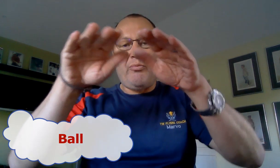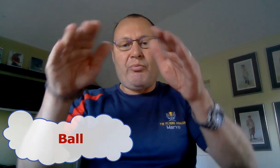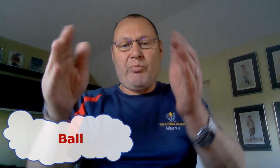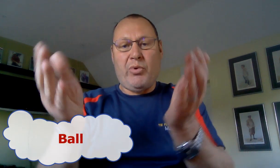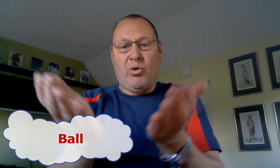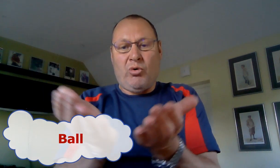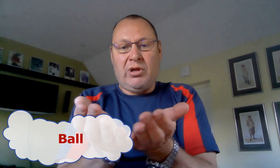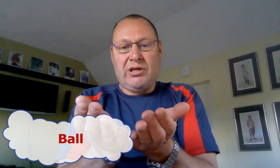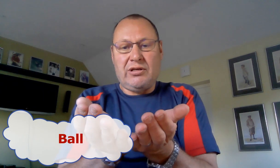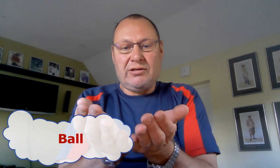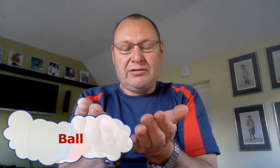Ball.